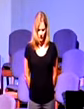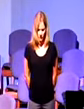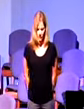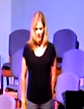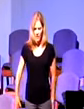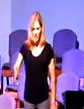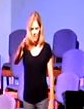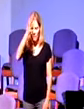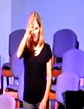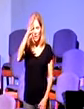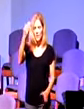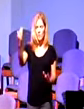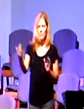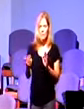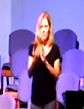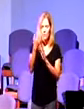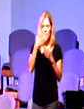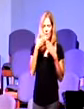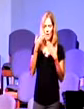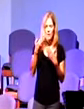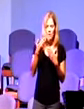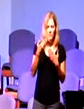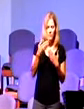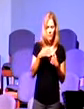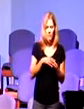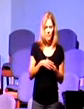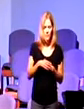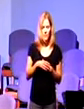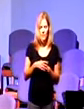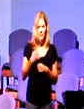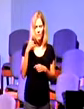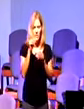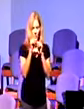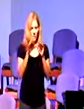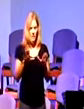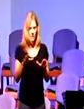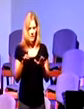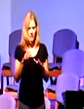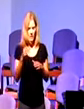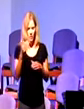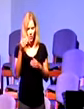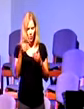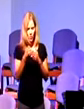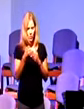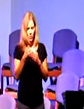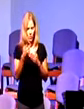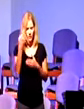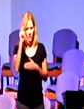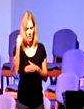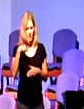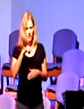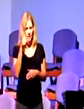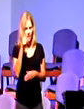Father, we come before you and we thank you for the blessings that are new to us every day.